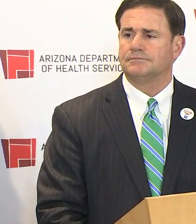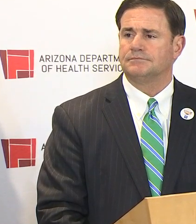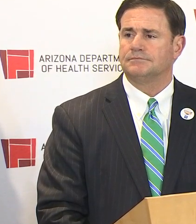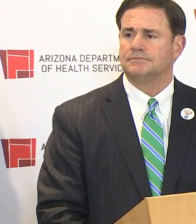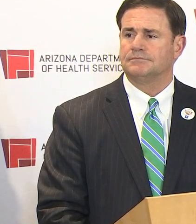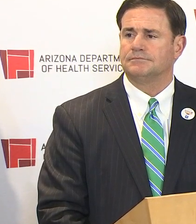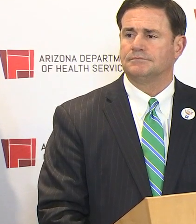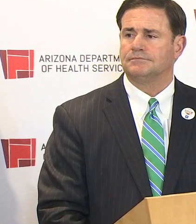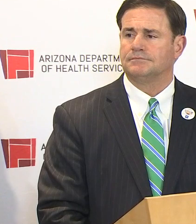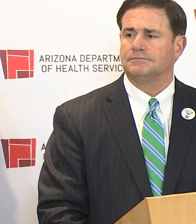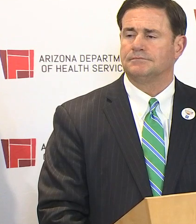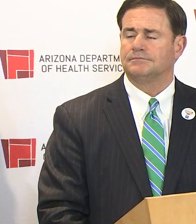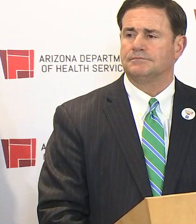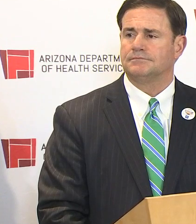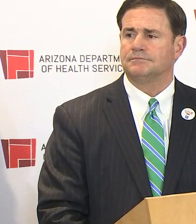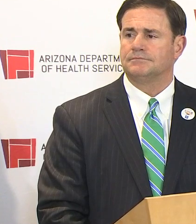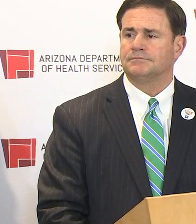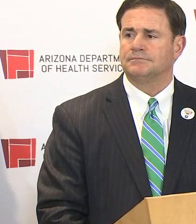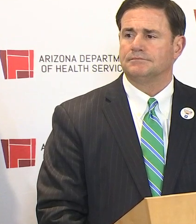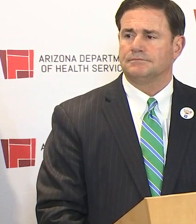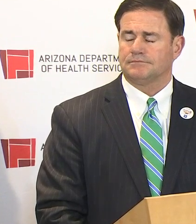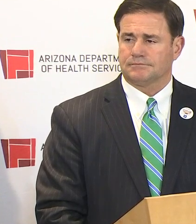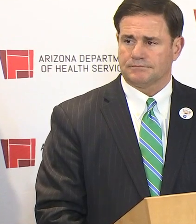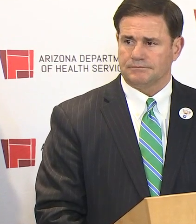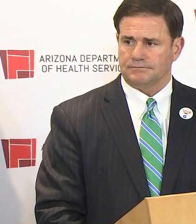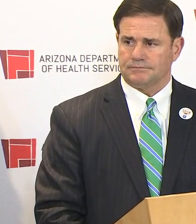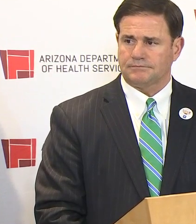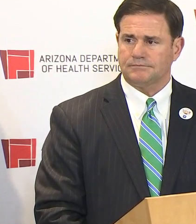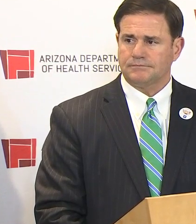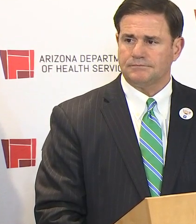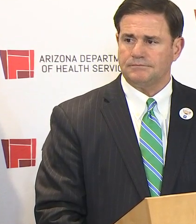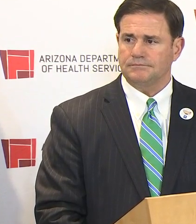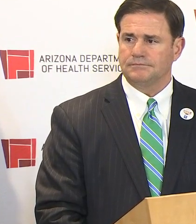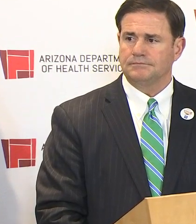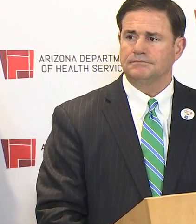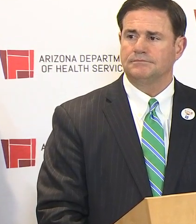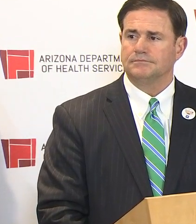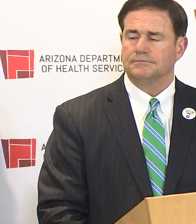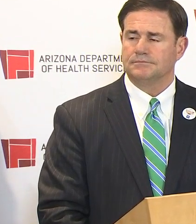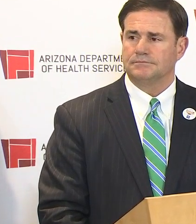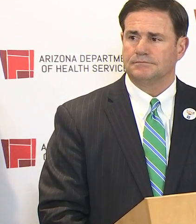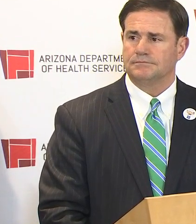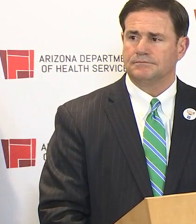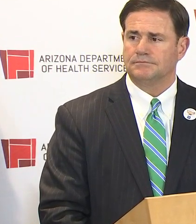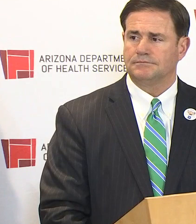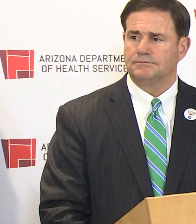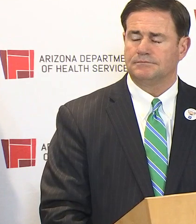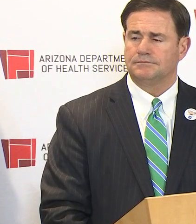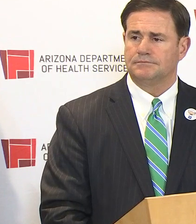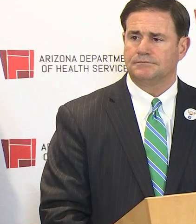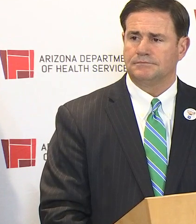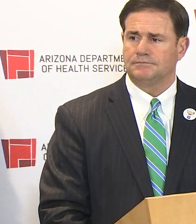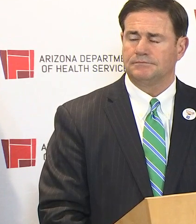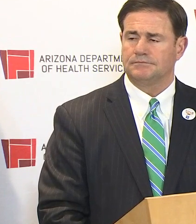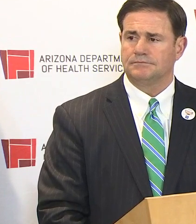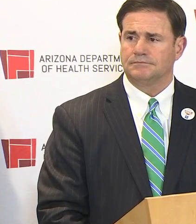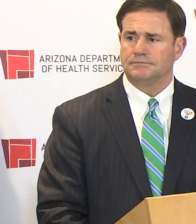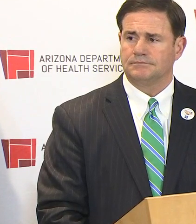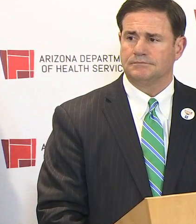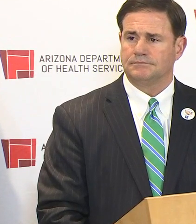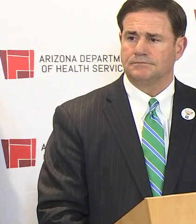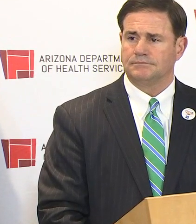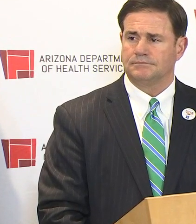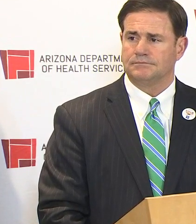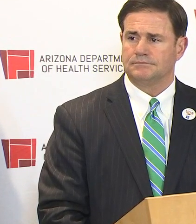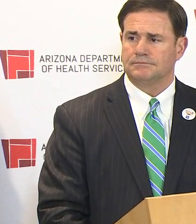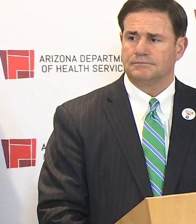iceberg. This seems to be a whole different tenor than few here and few there. I mean, should